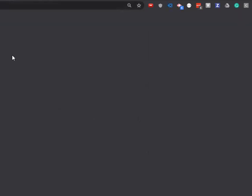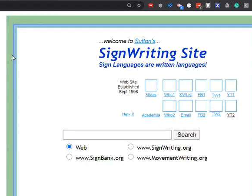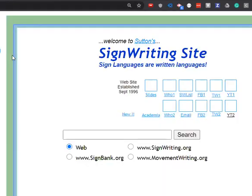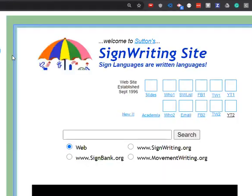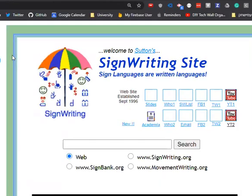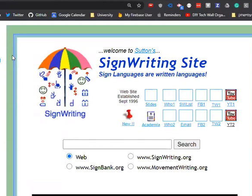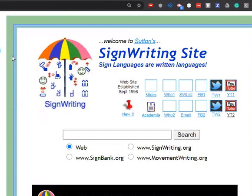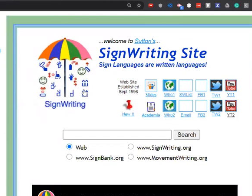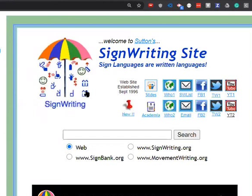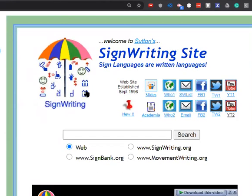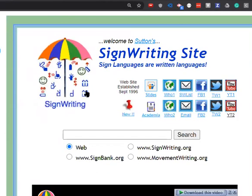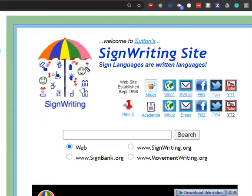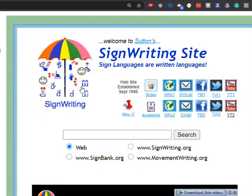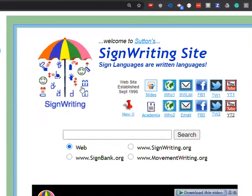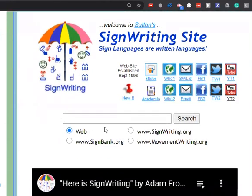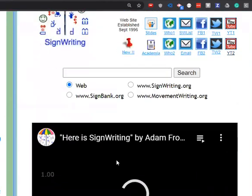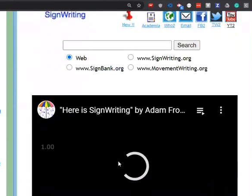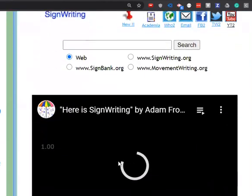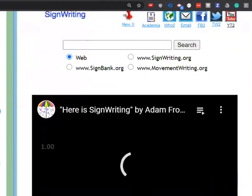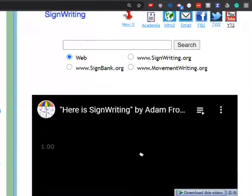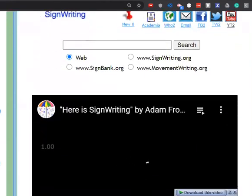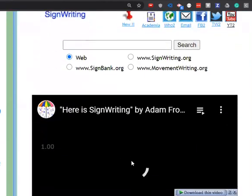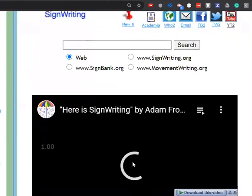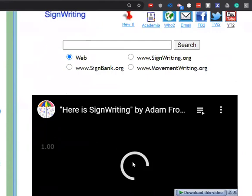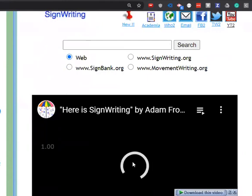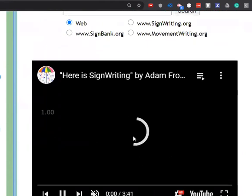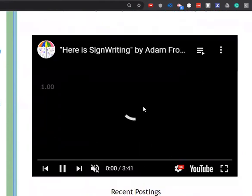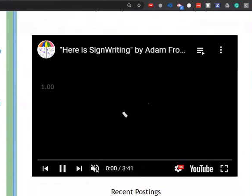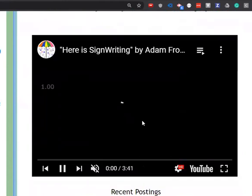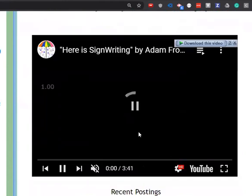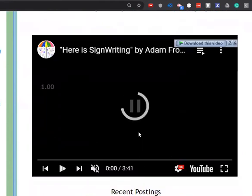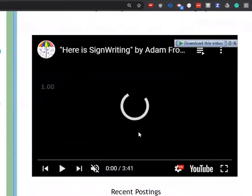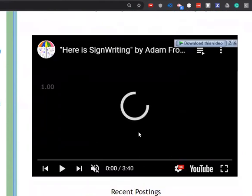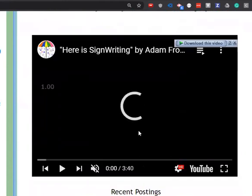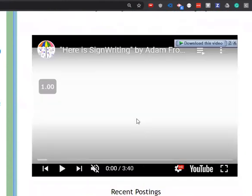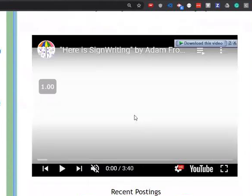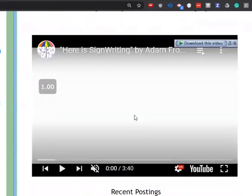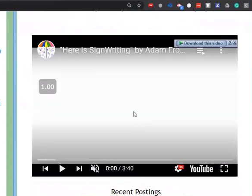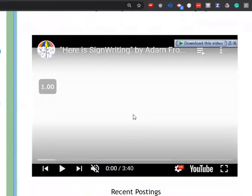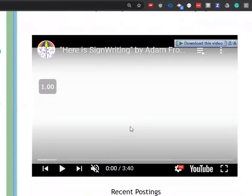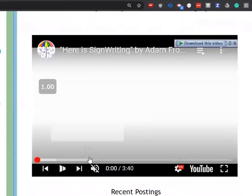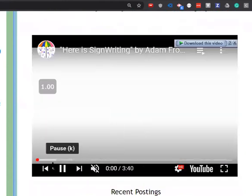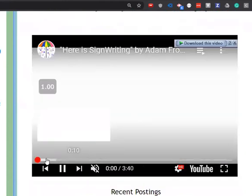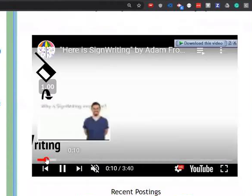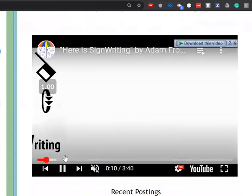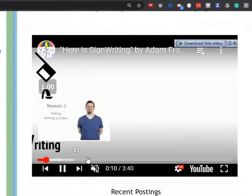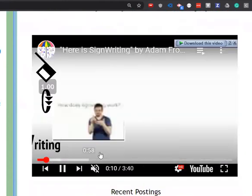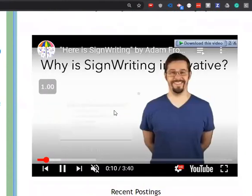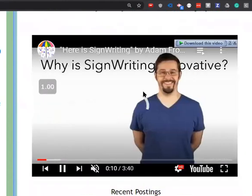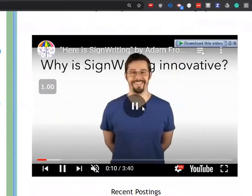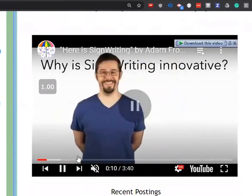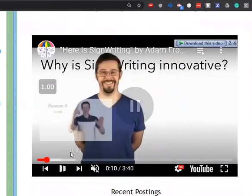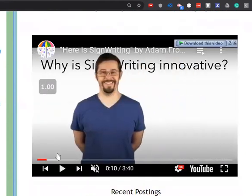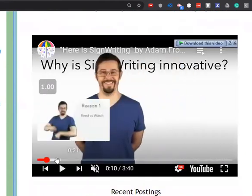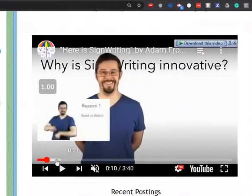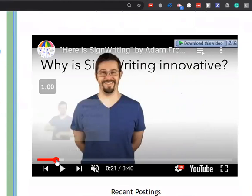Okay, okay. Yeah, Oh, okay. okay. So what do So we do? So one sec. Let's see if we